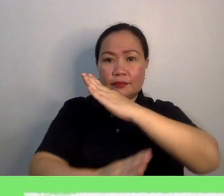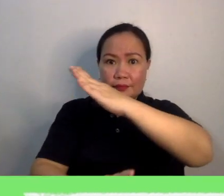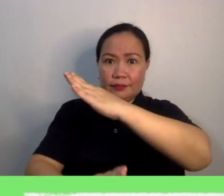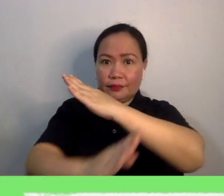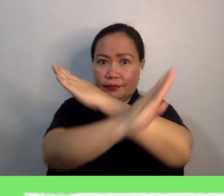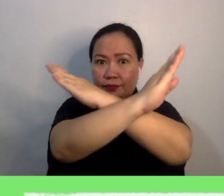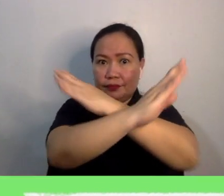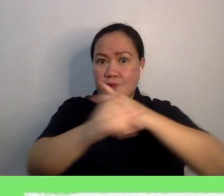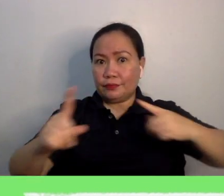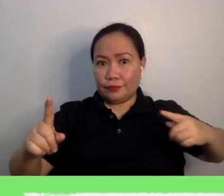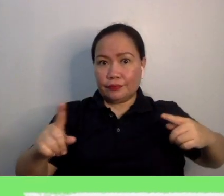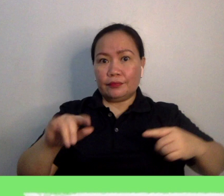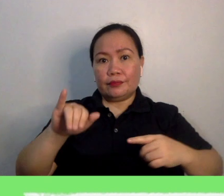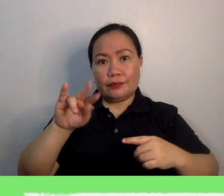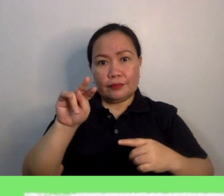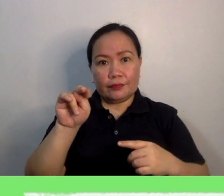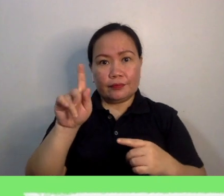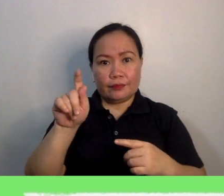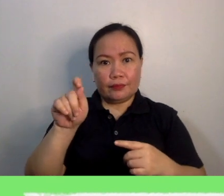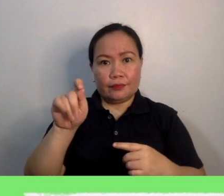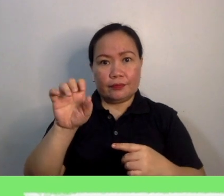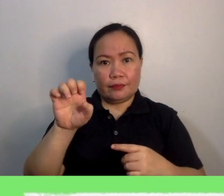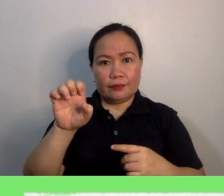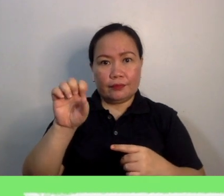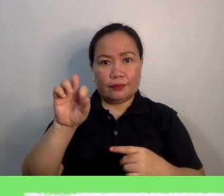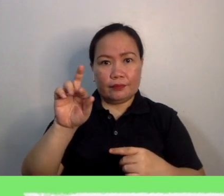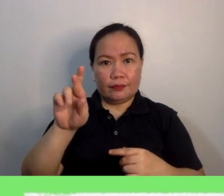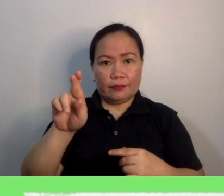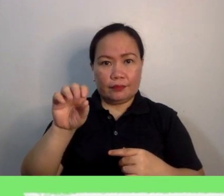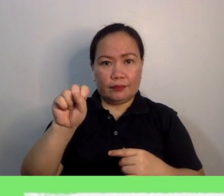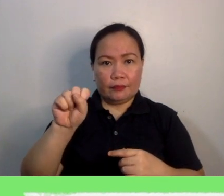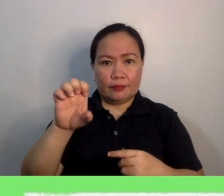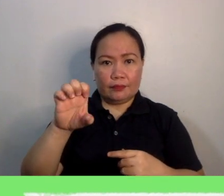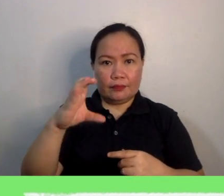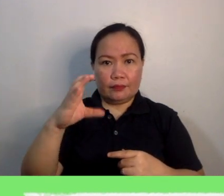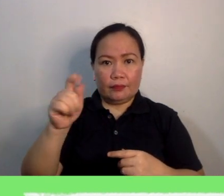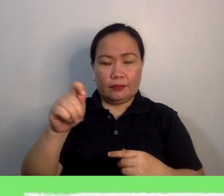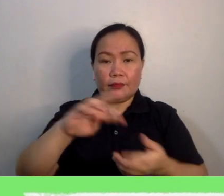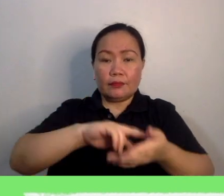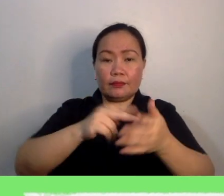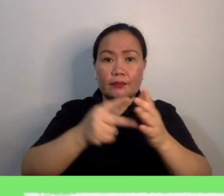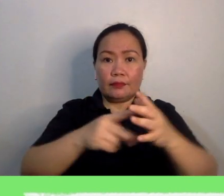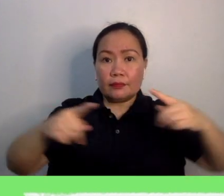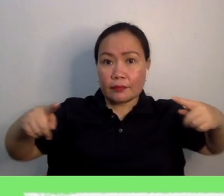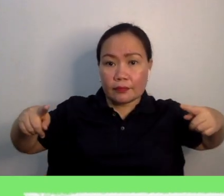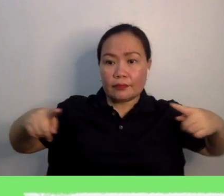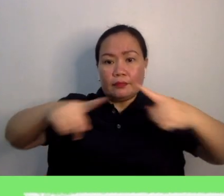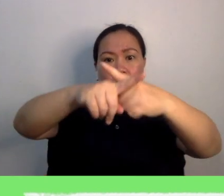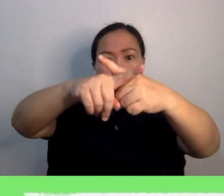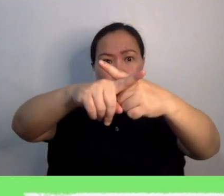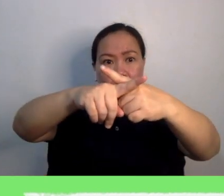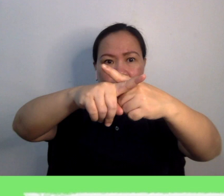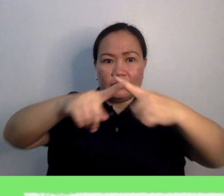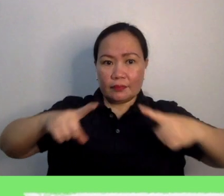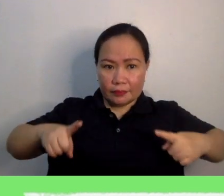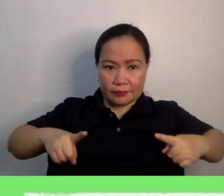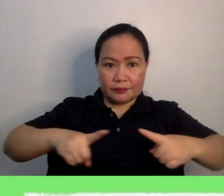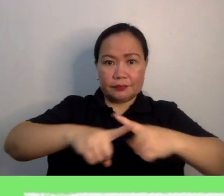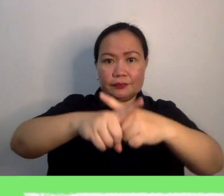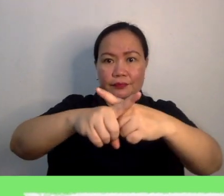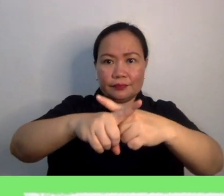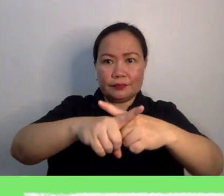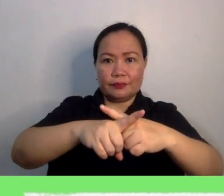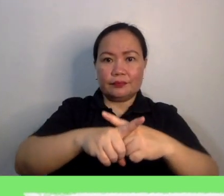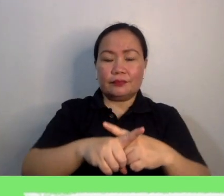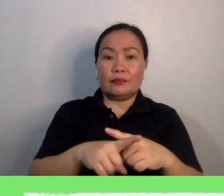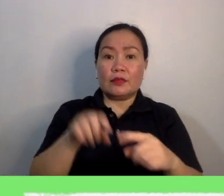na nag-i-intersect. So, kagaya po nito. Okay? So, kung nag-intersect yung dalawang lines natin,